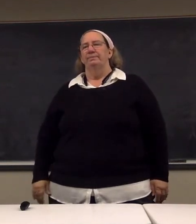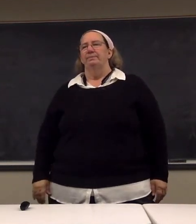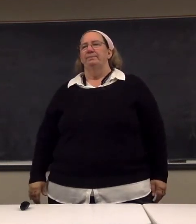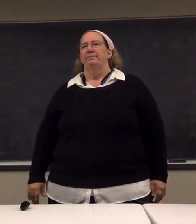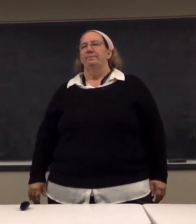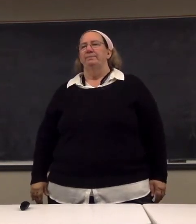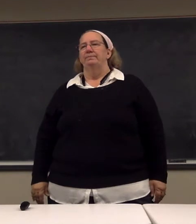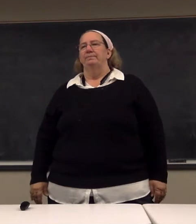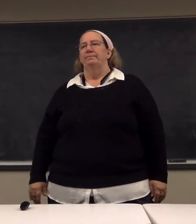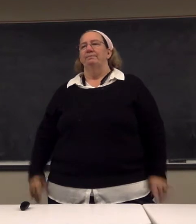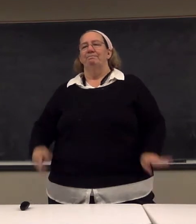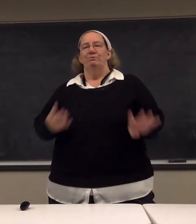Long line of people.